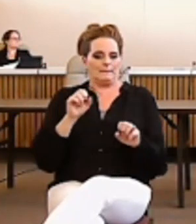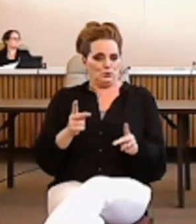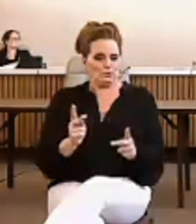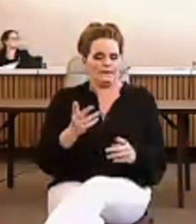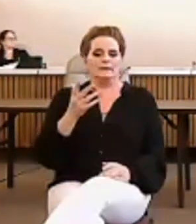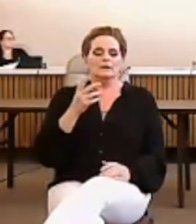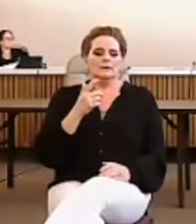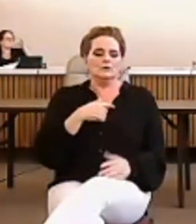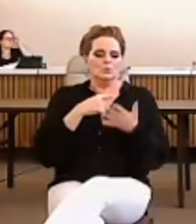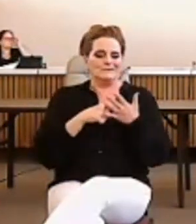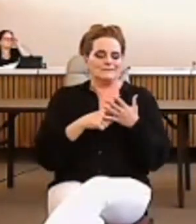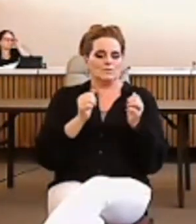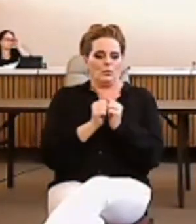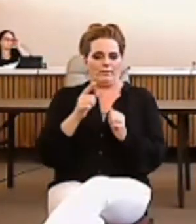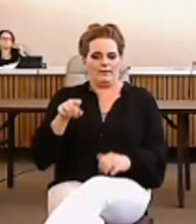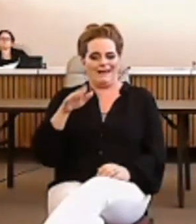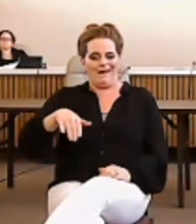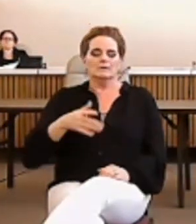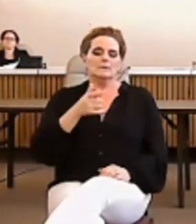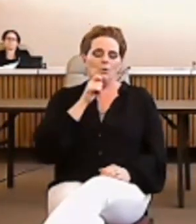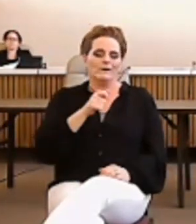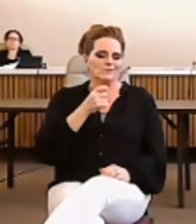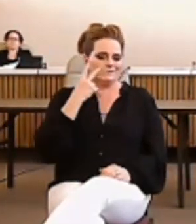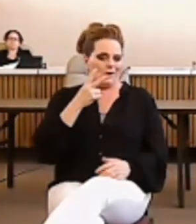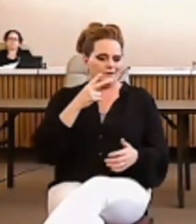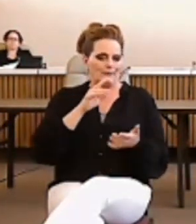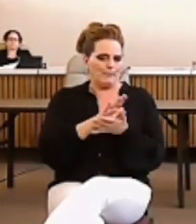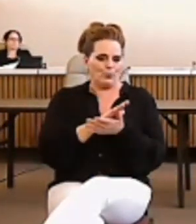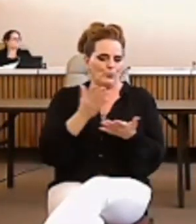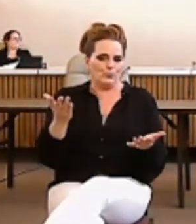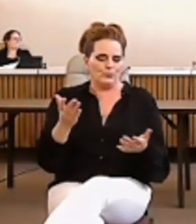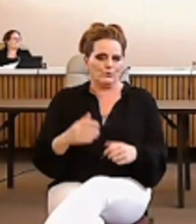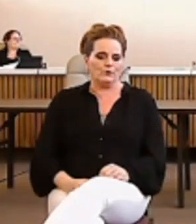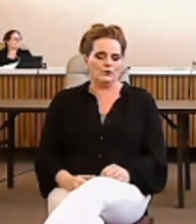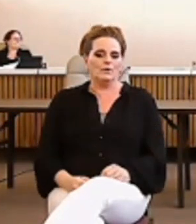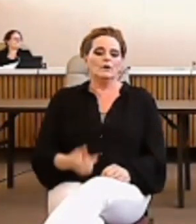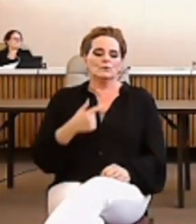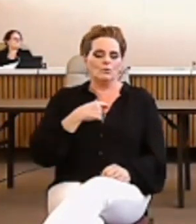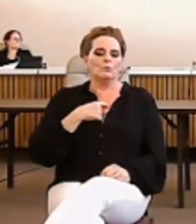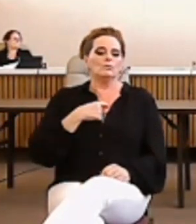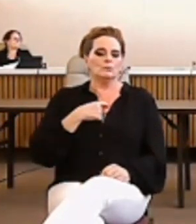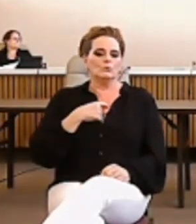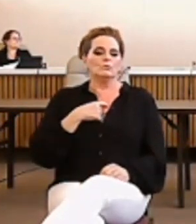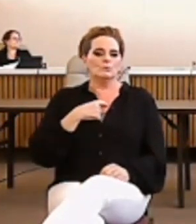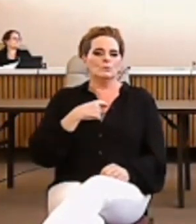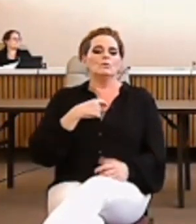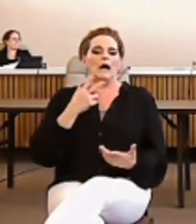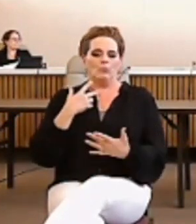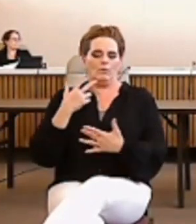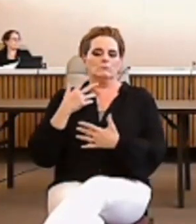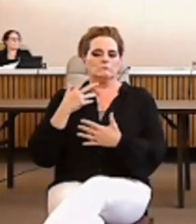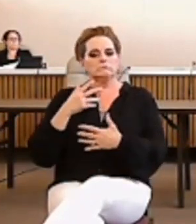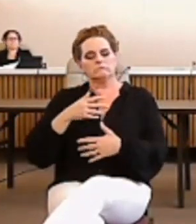actually discuss it with him. He's just seen it on paper. So I will call that response preliminary.